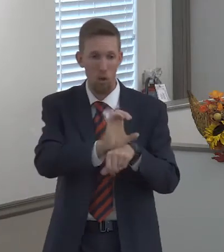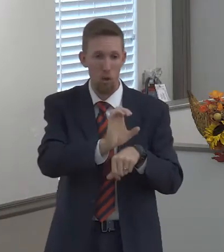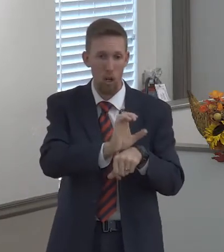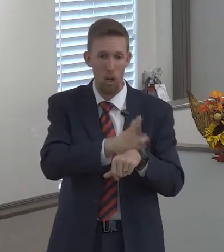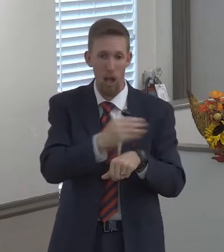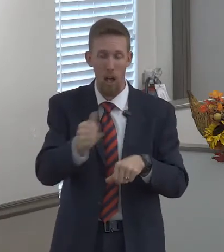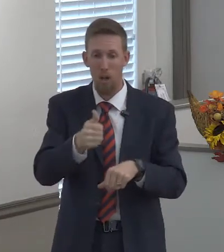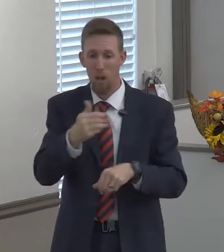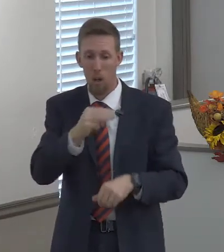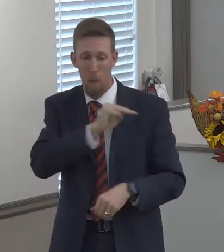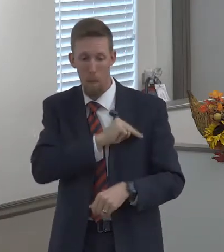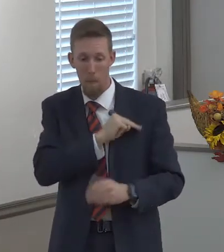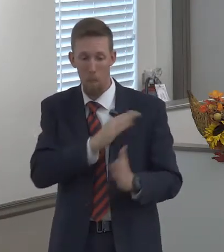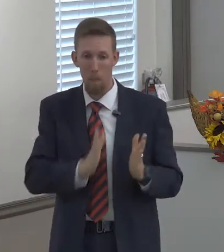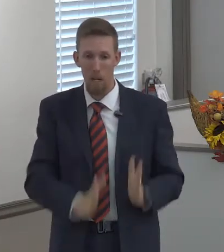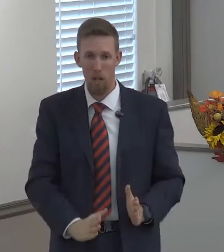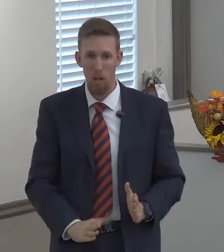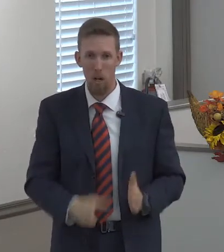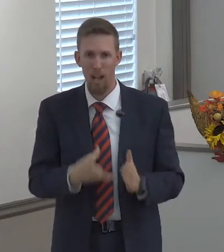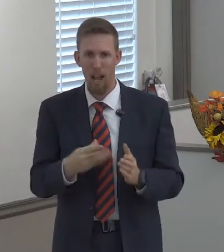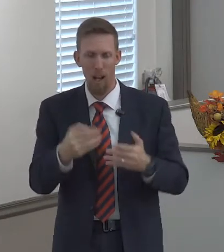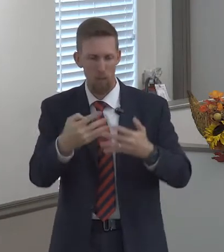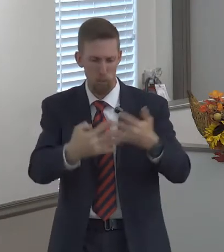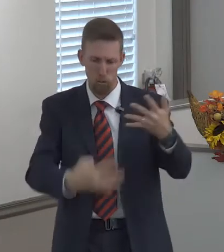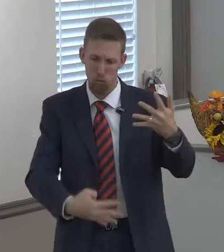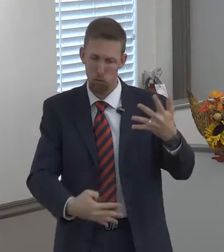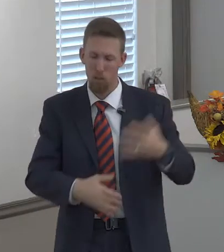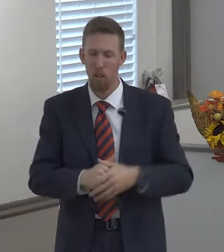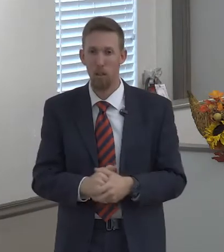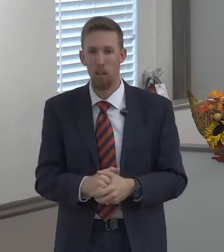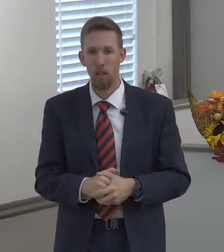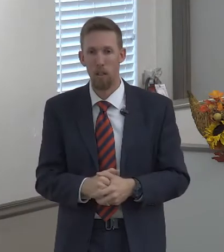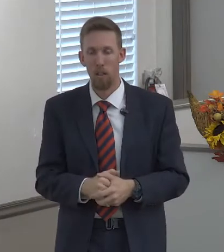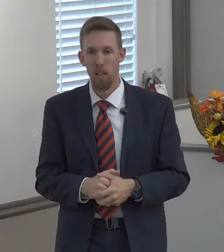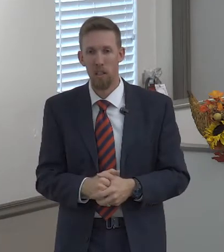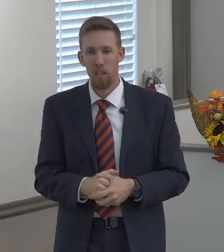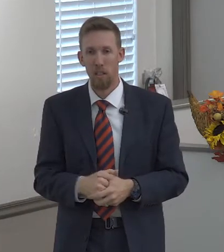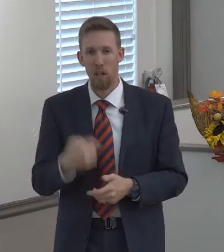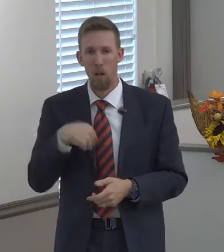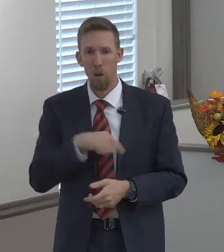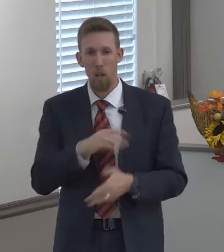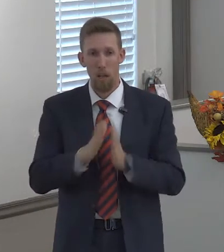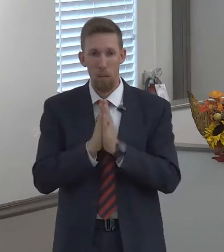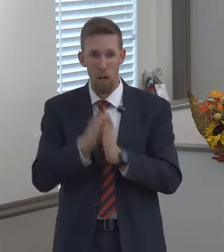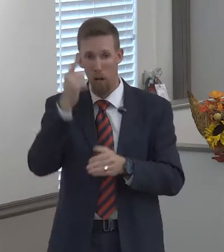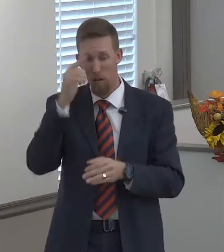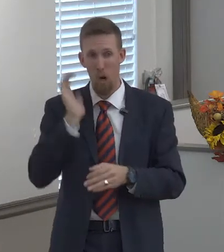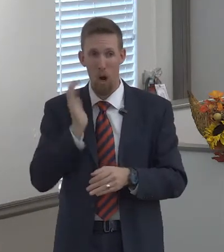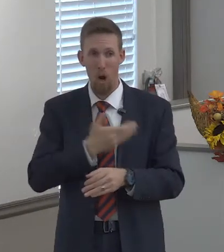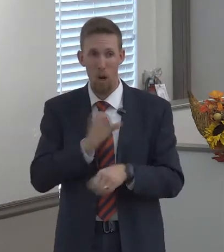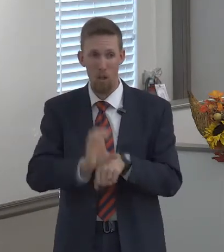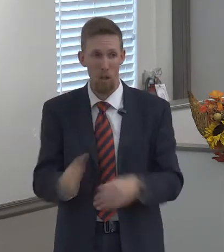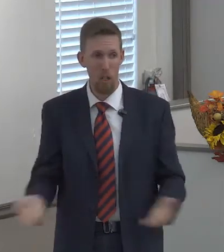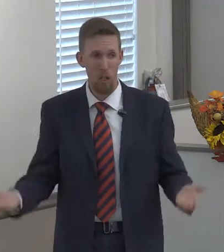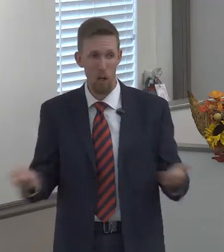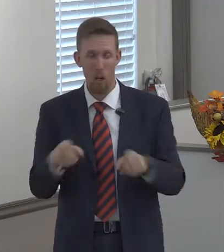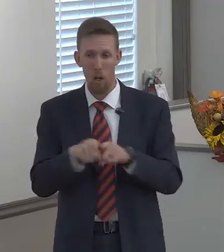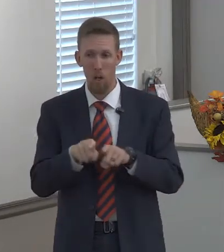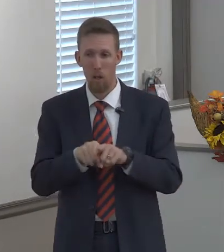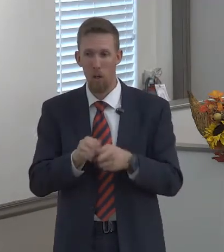of course. And we pray specifically about things. We pray specifically about their well-being. We